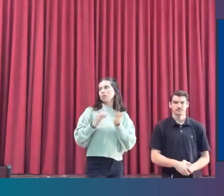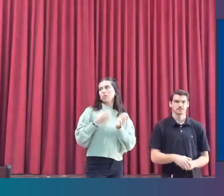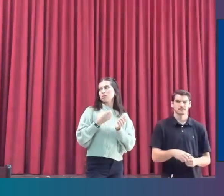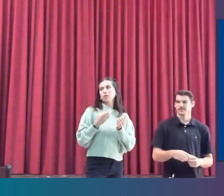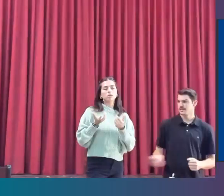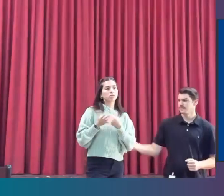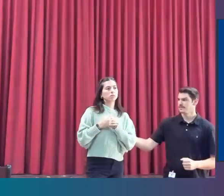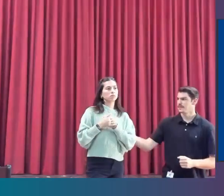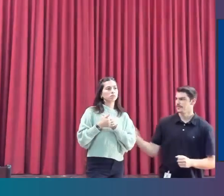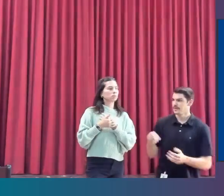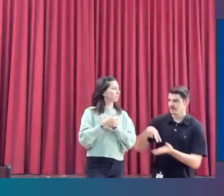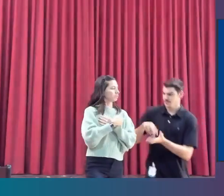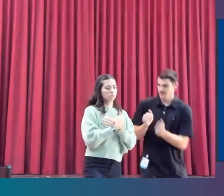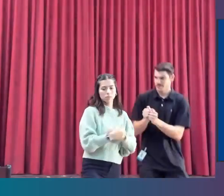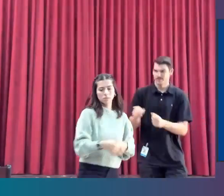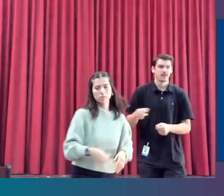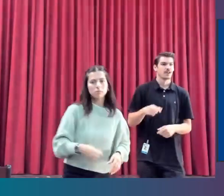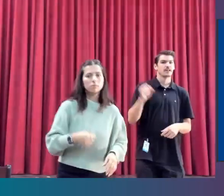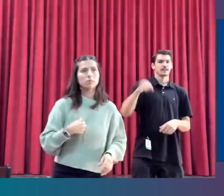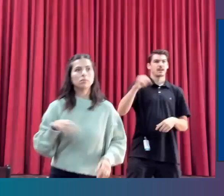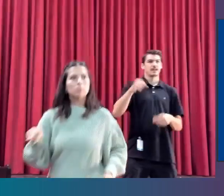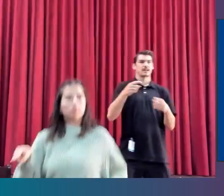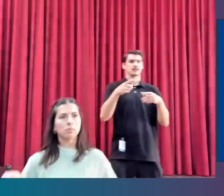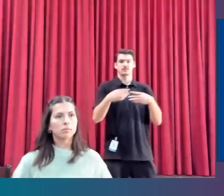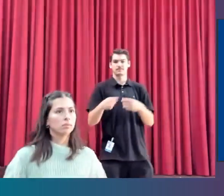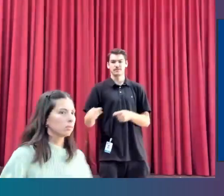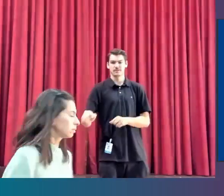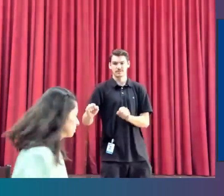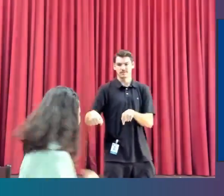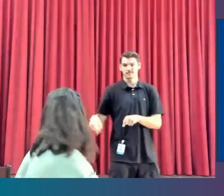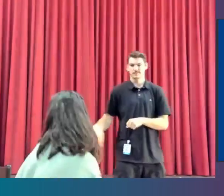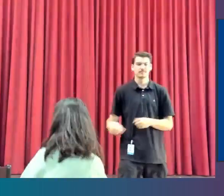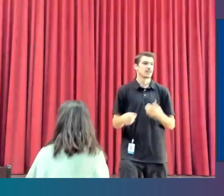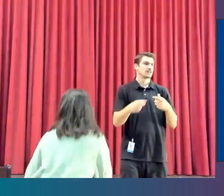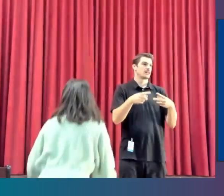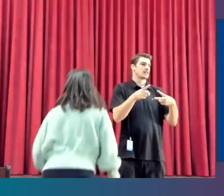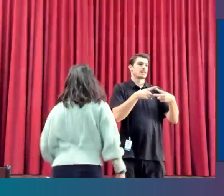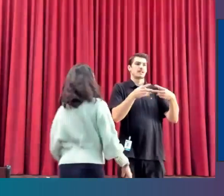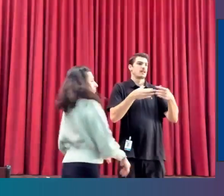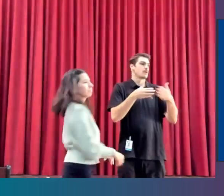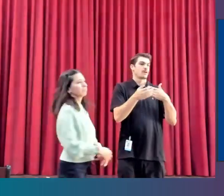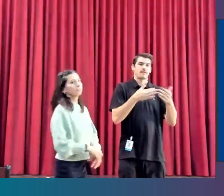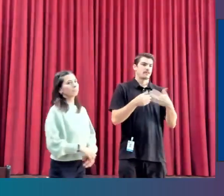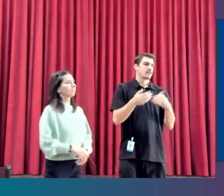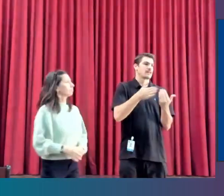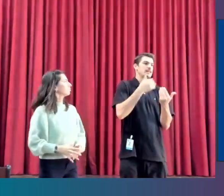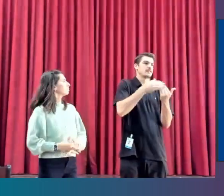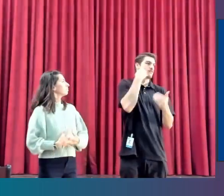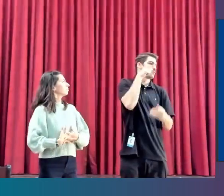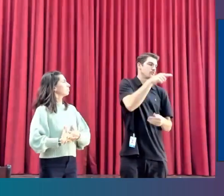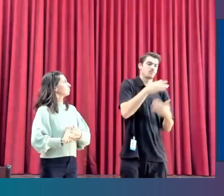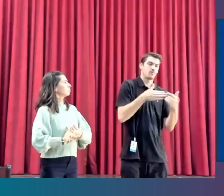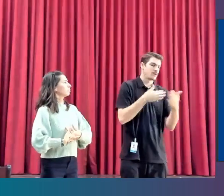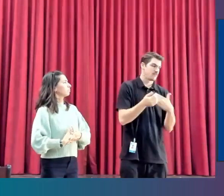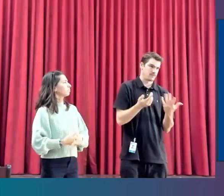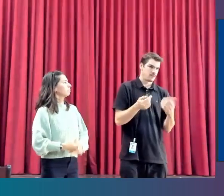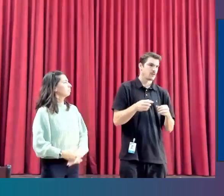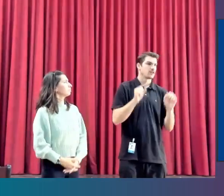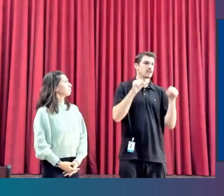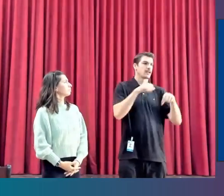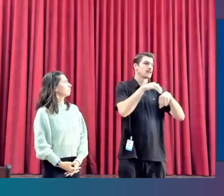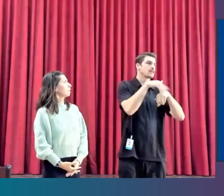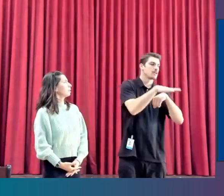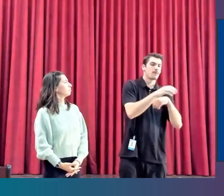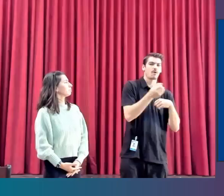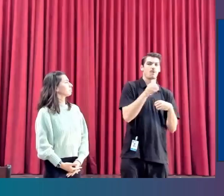person, you could email, or you could call. Whatever's easiest for you. But they are